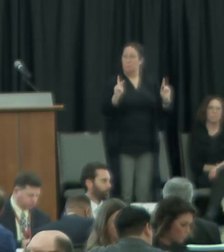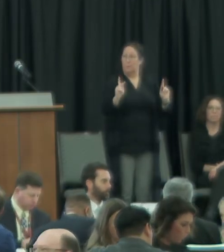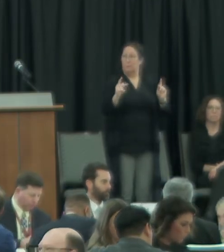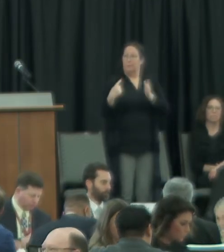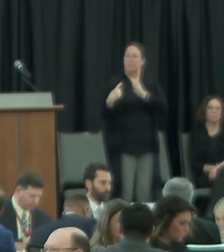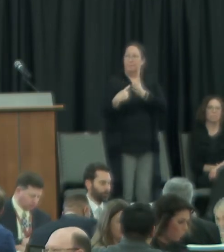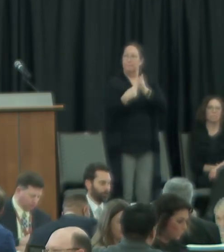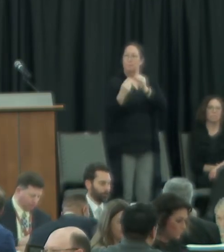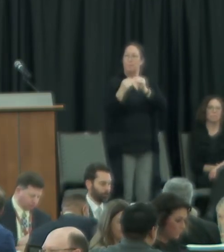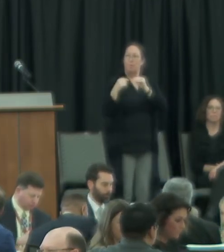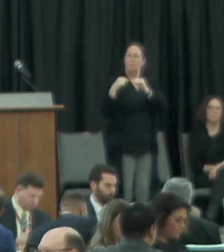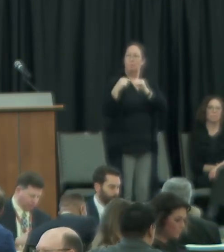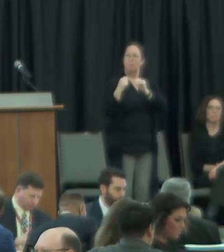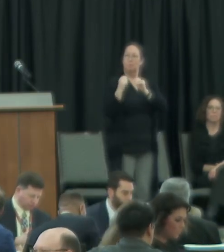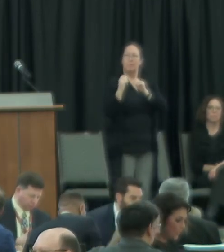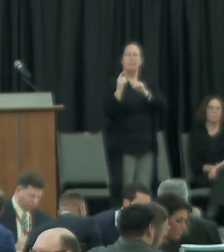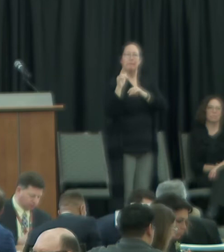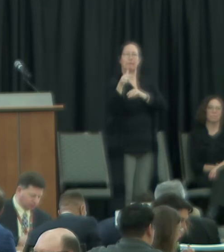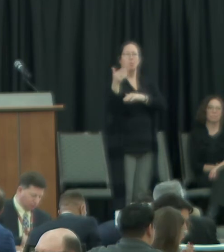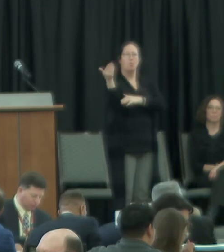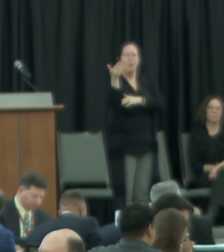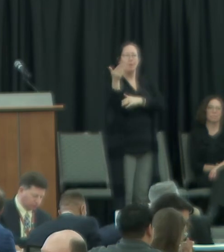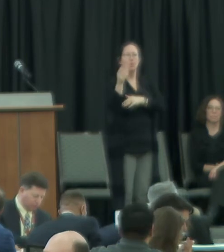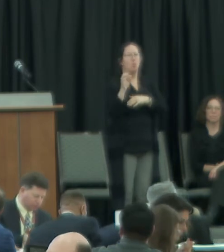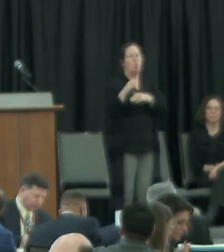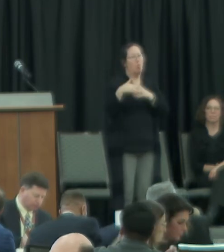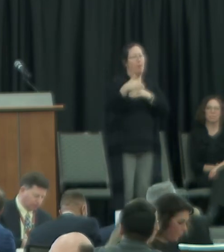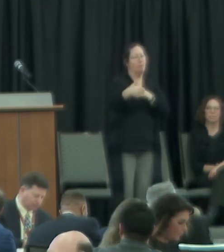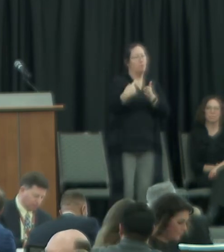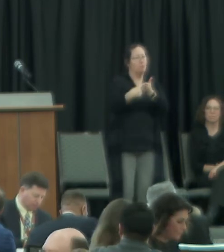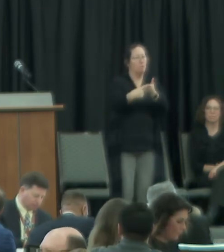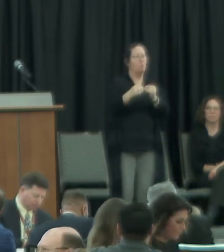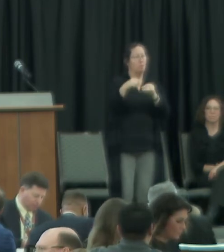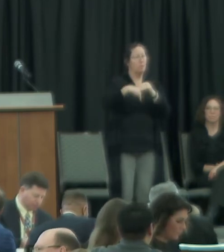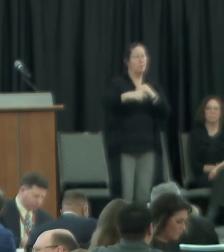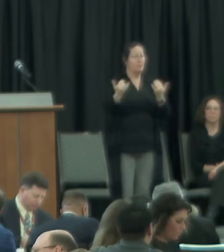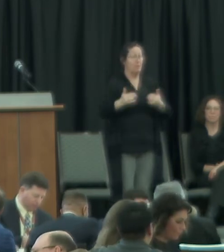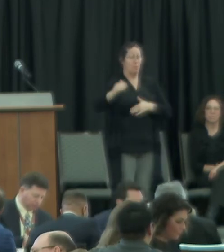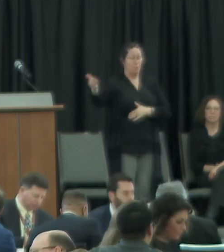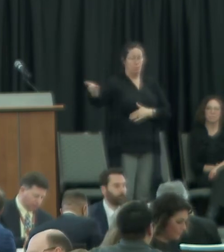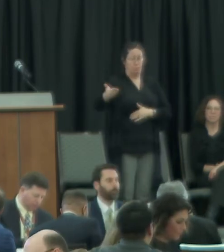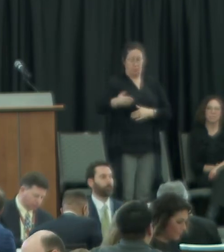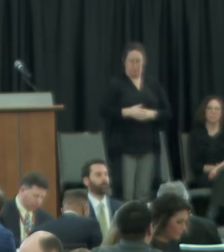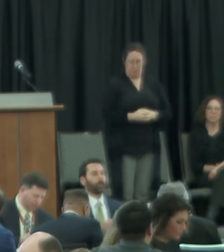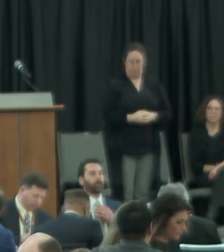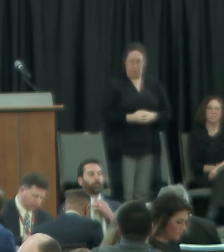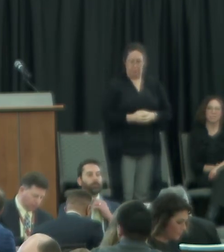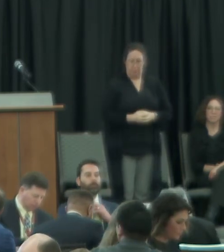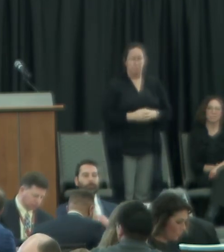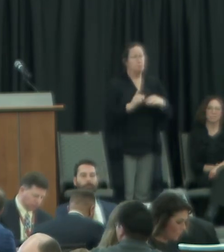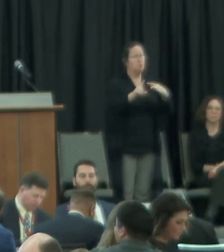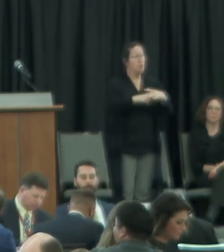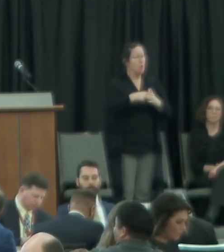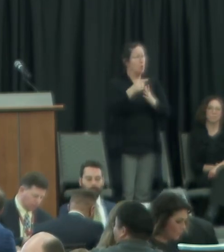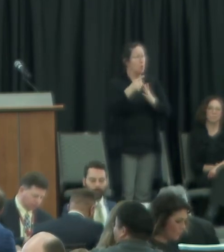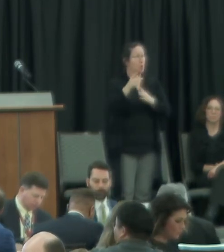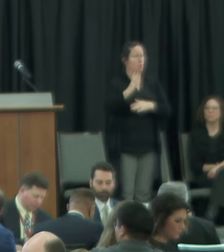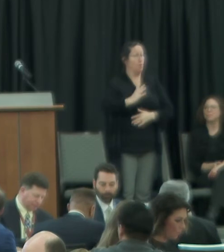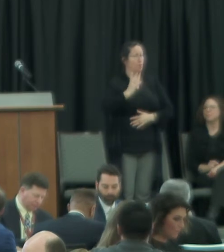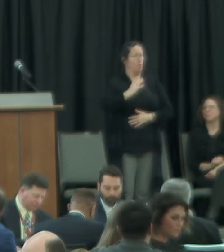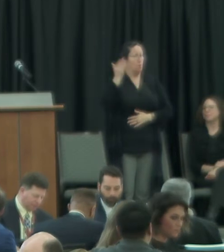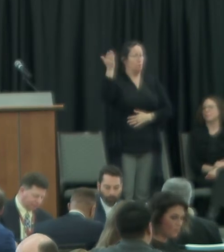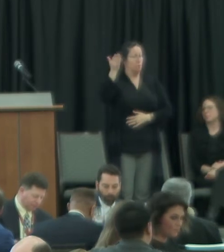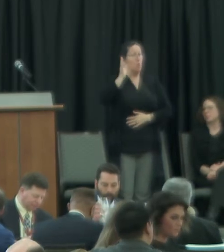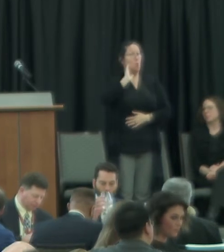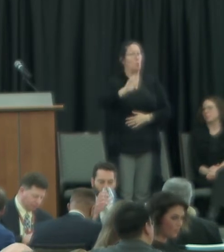talk more about that during the presentation or after. Now I would like to begin our program formally, and we